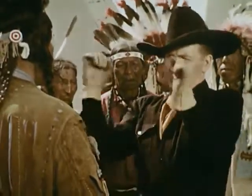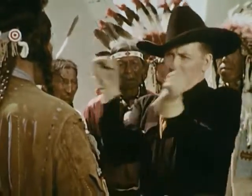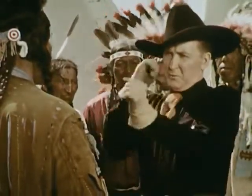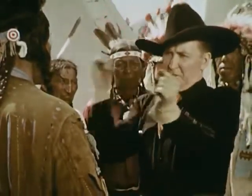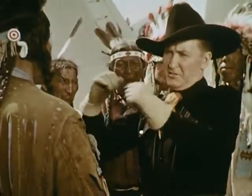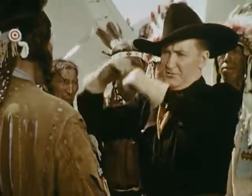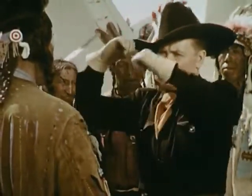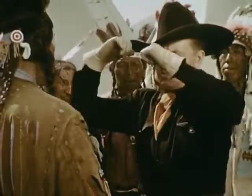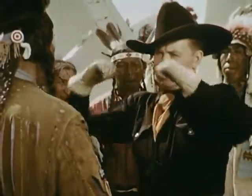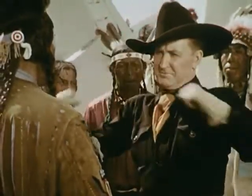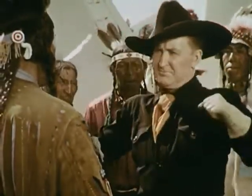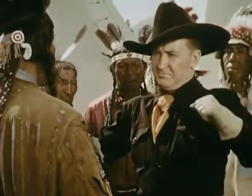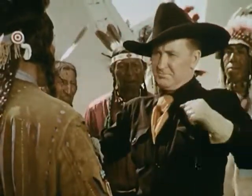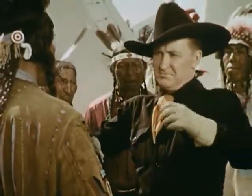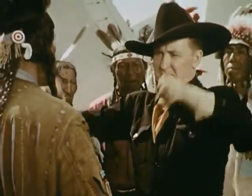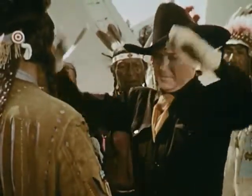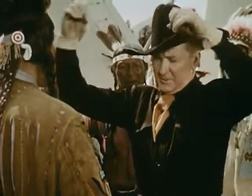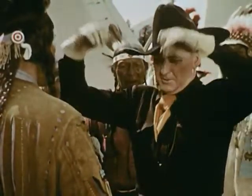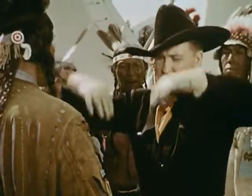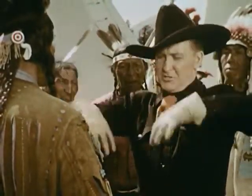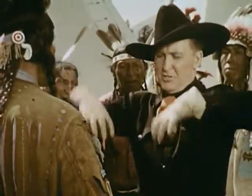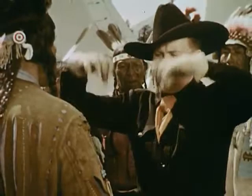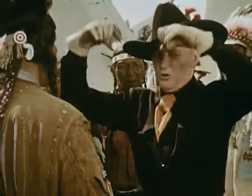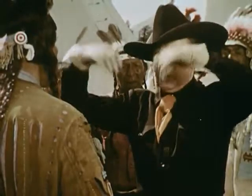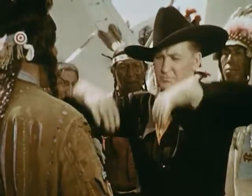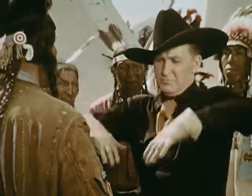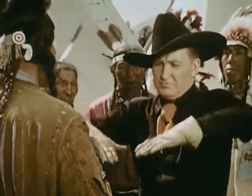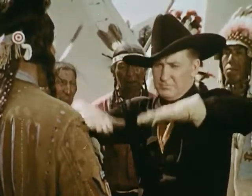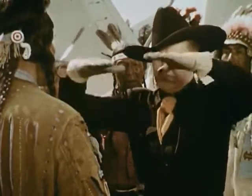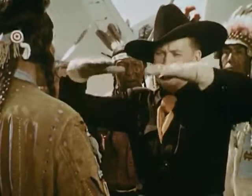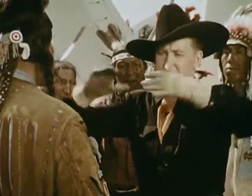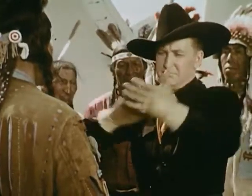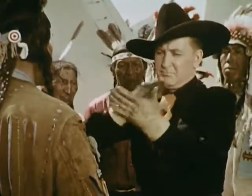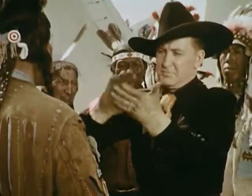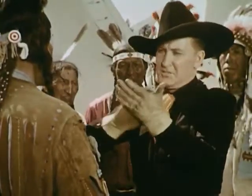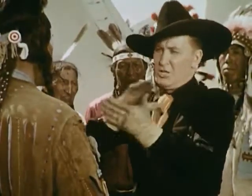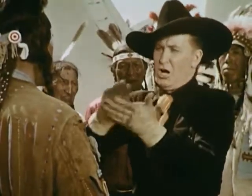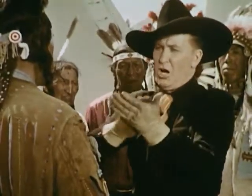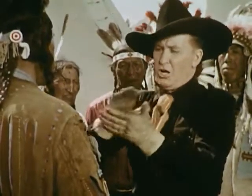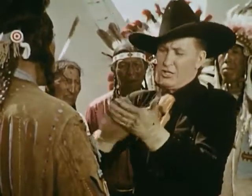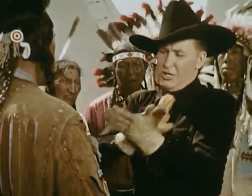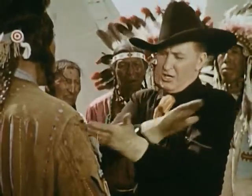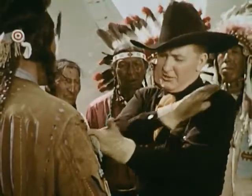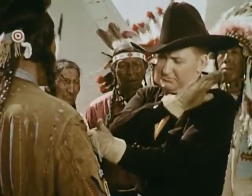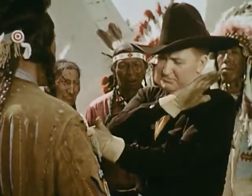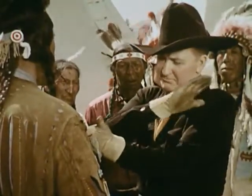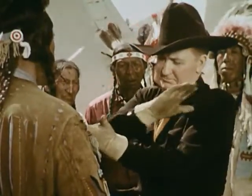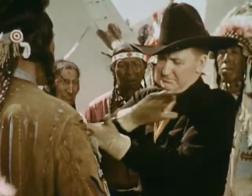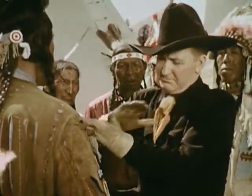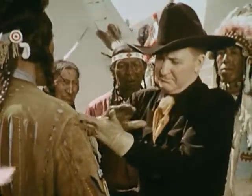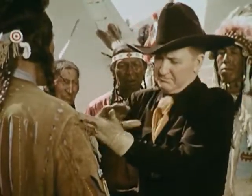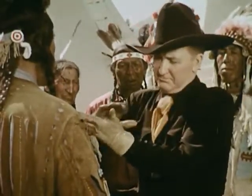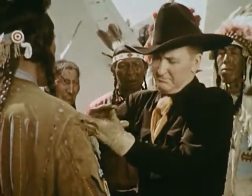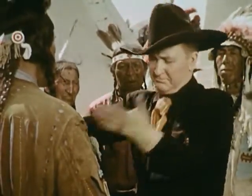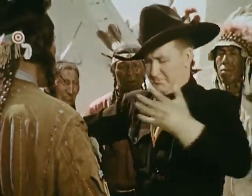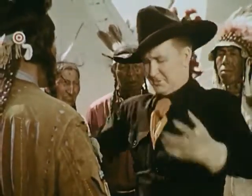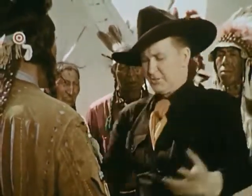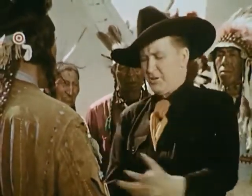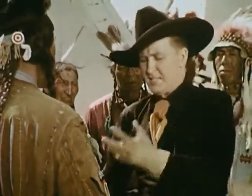But when the winter is finished, the snow is all gone. The grass